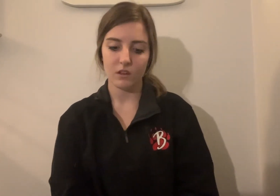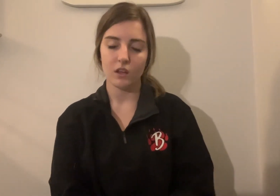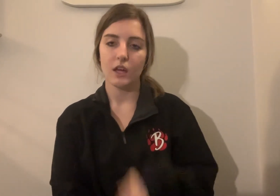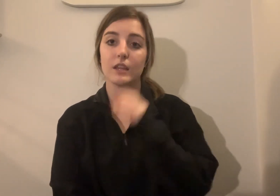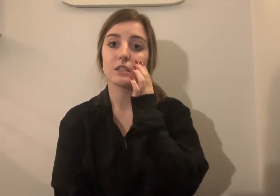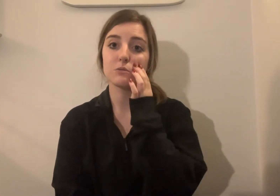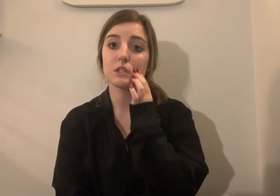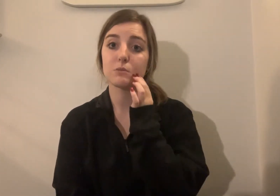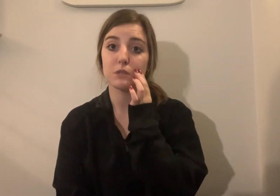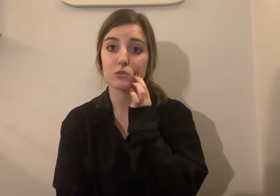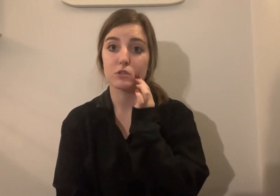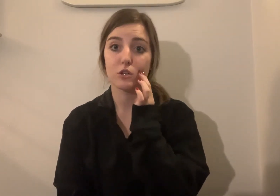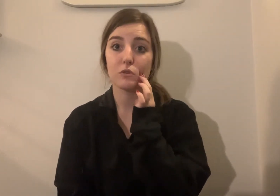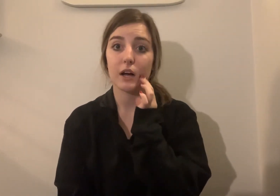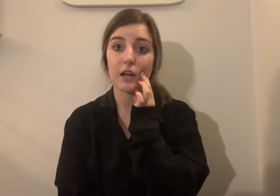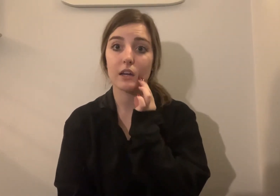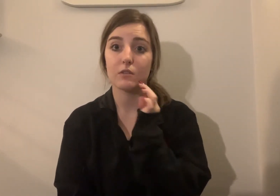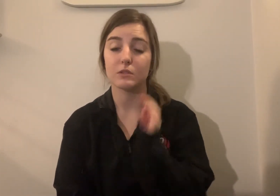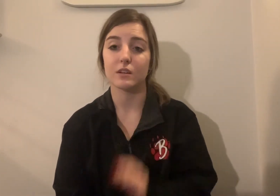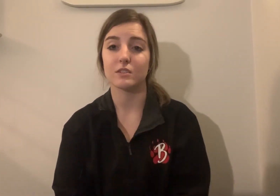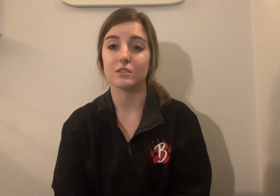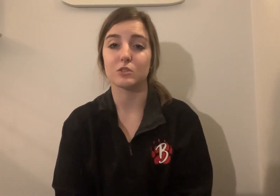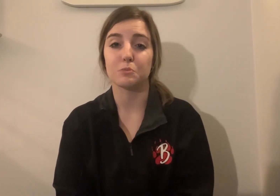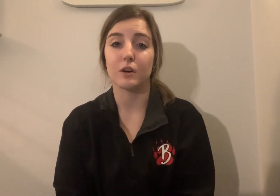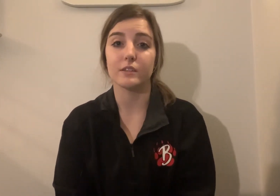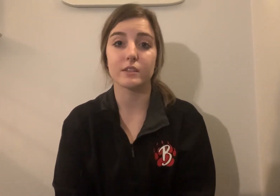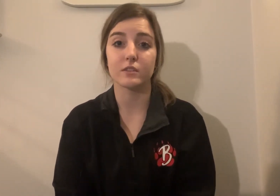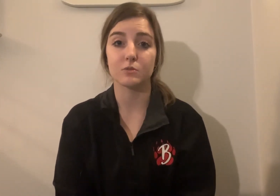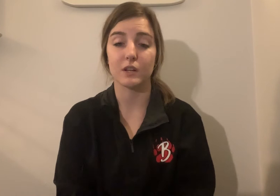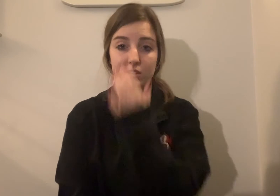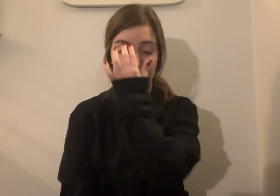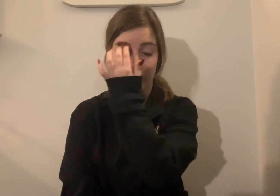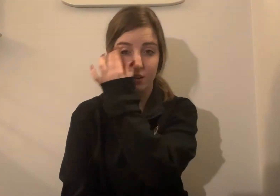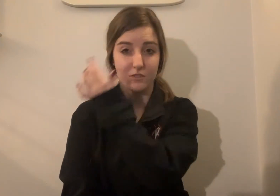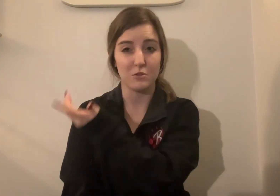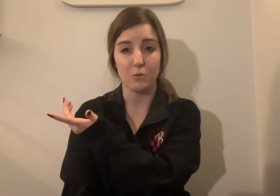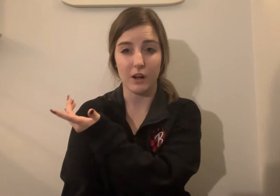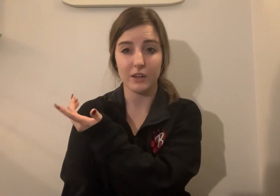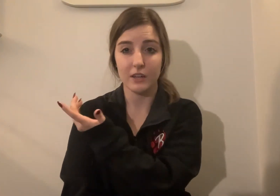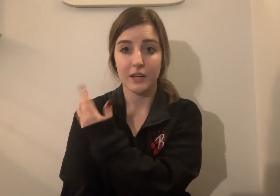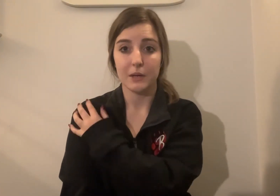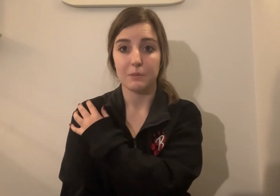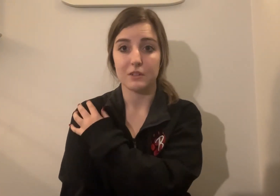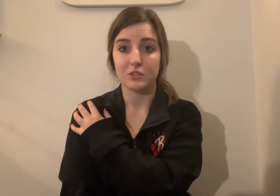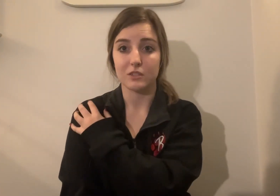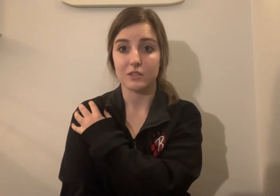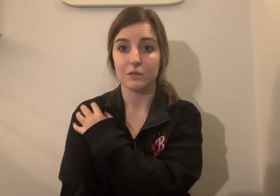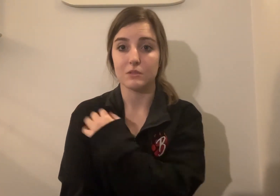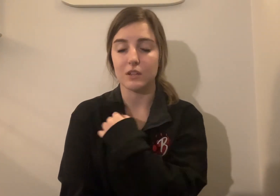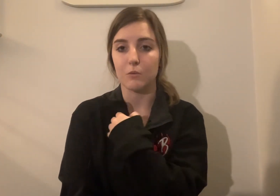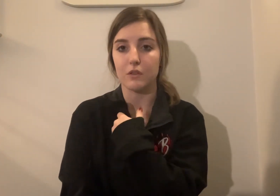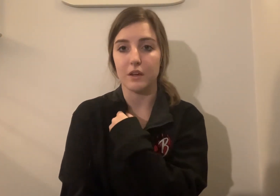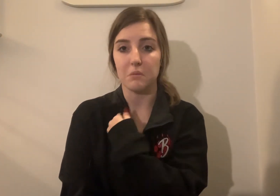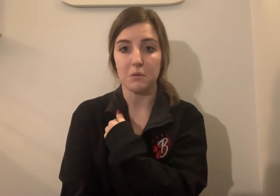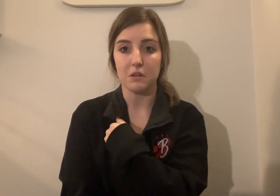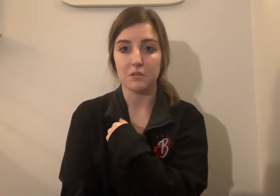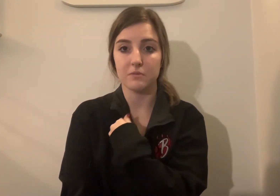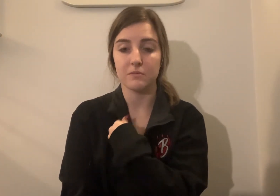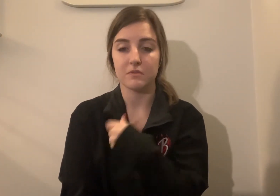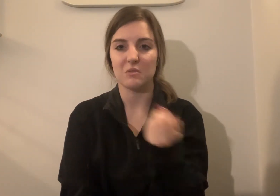The next one is mistletoe. I was honestly surprised that this one had a sign. I don't know why, but it just seemed like one that maybe wouldn't